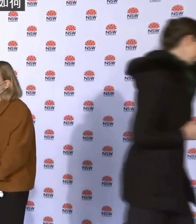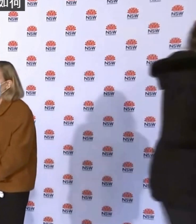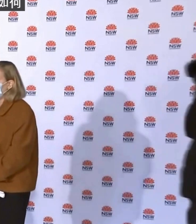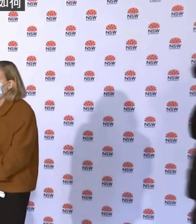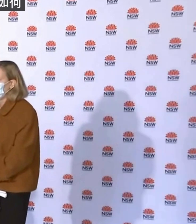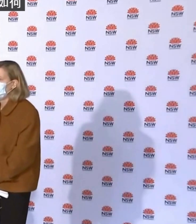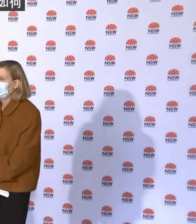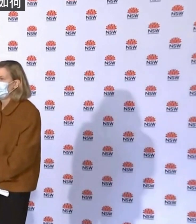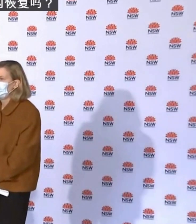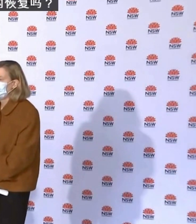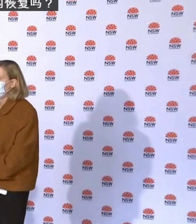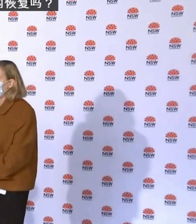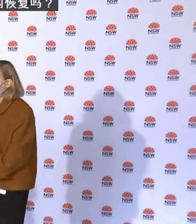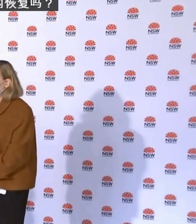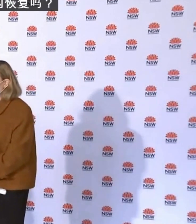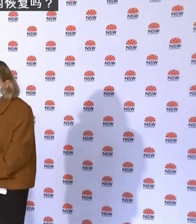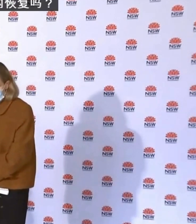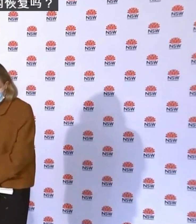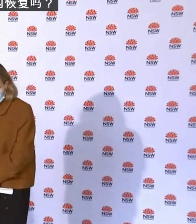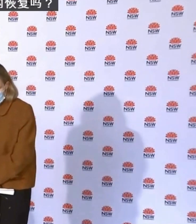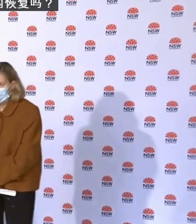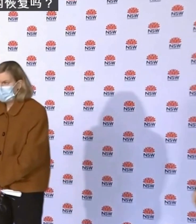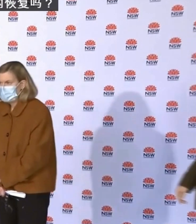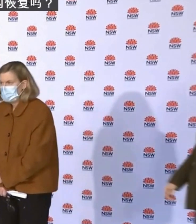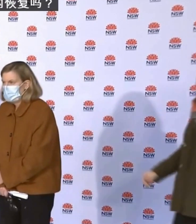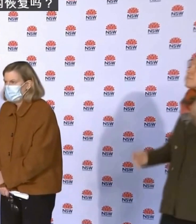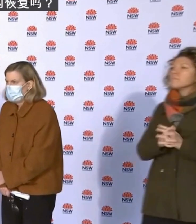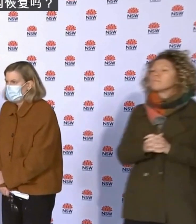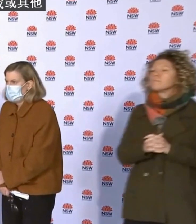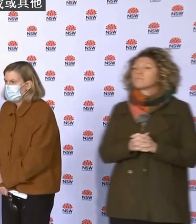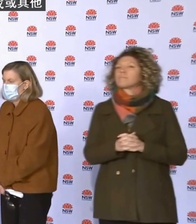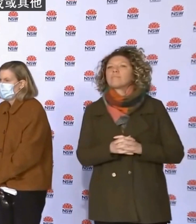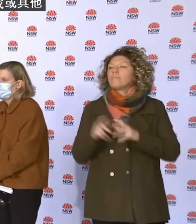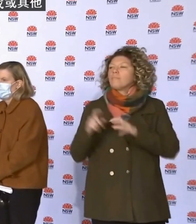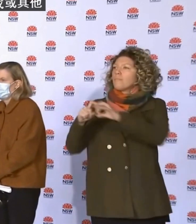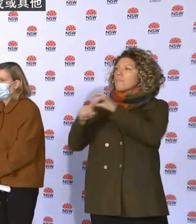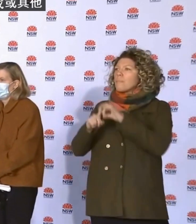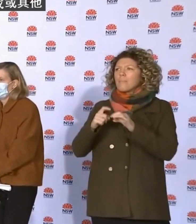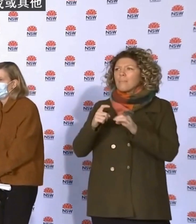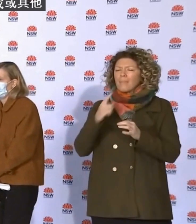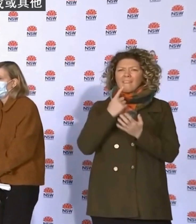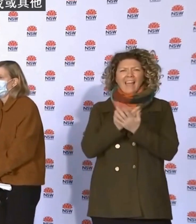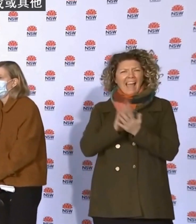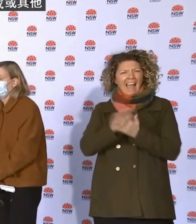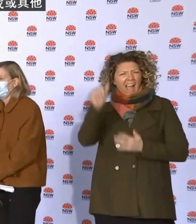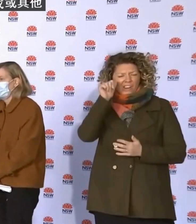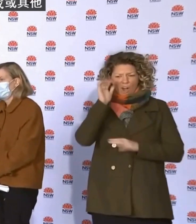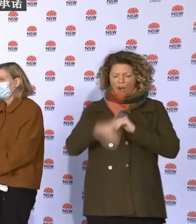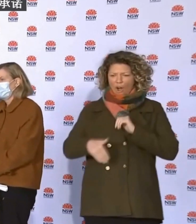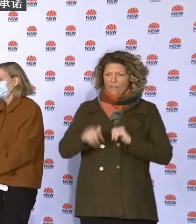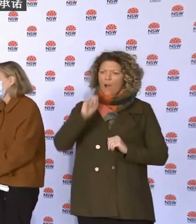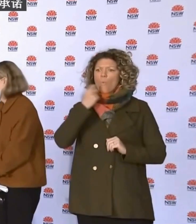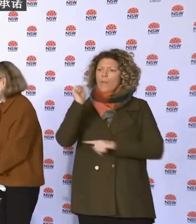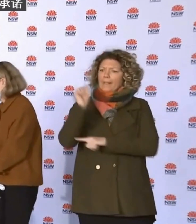hasn't asked a question, sorry? Premier, how can you be so certain that construction's going to go back in 2 weeks when you can't give any certainty when school's going to go back or